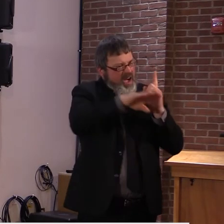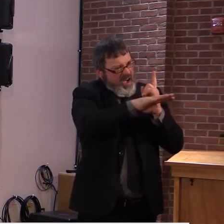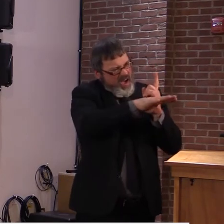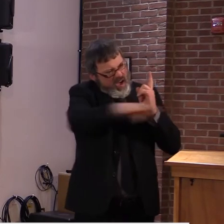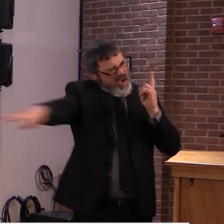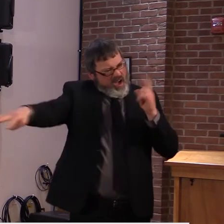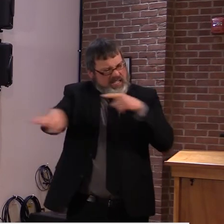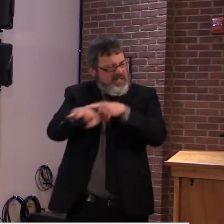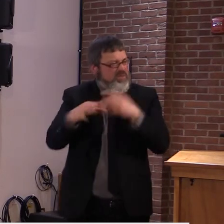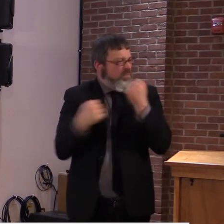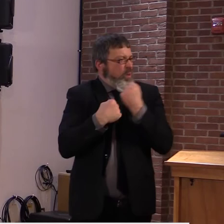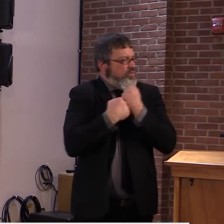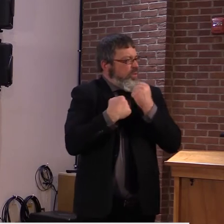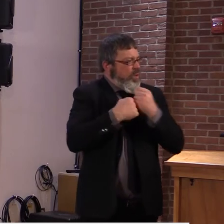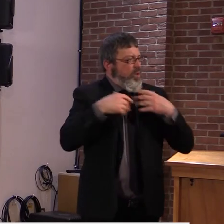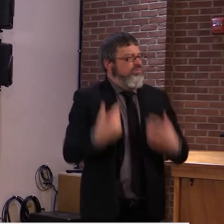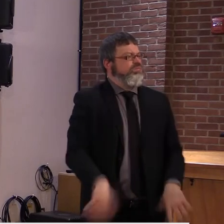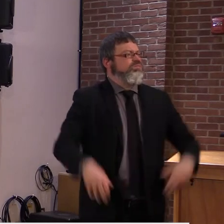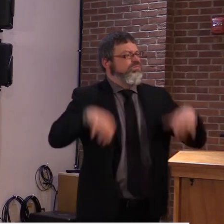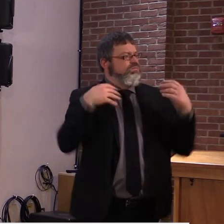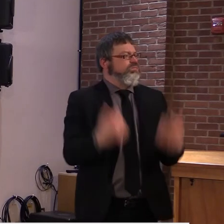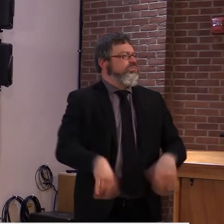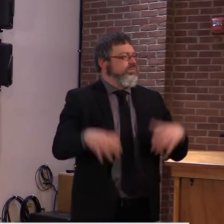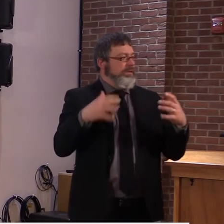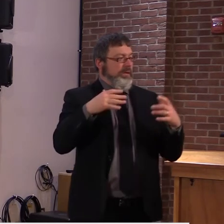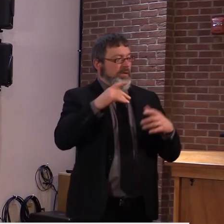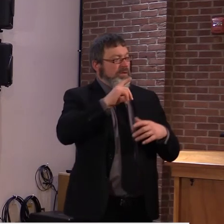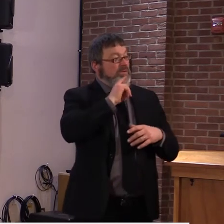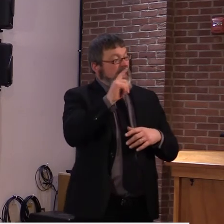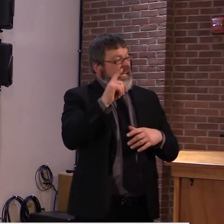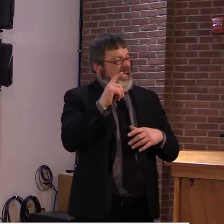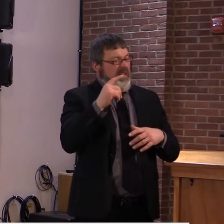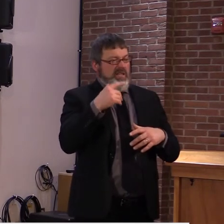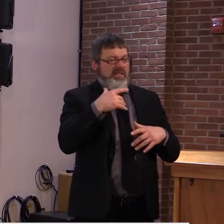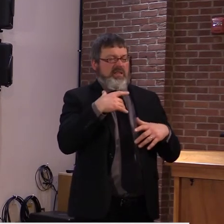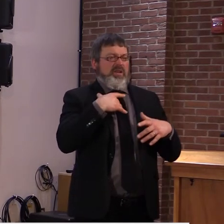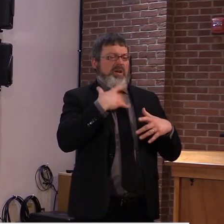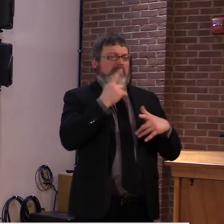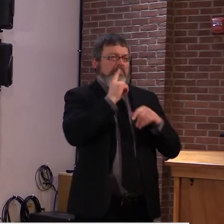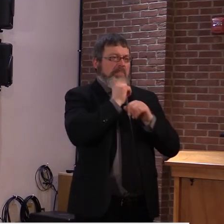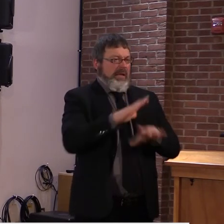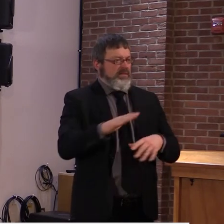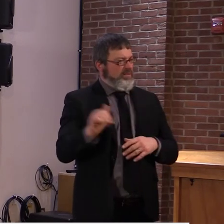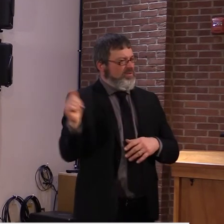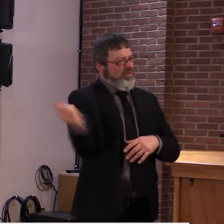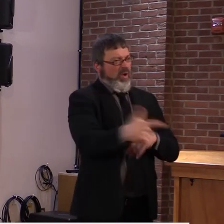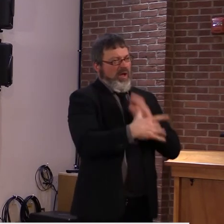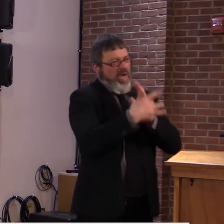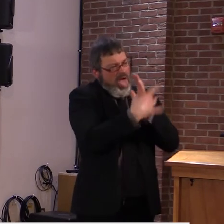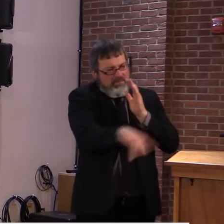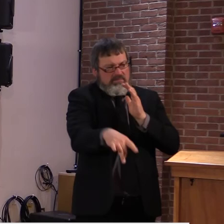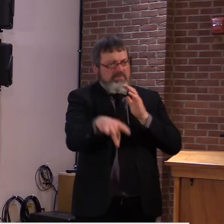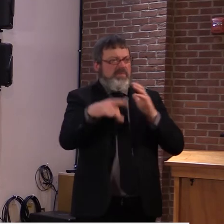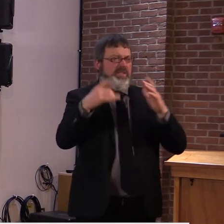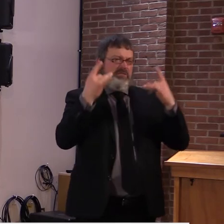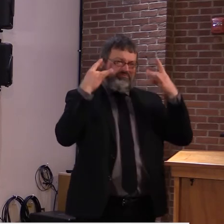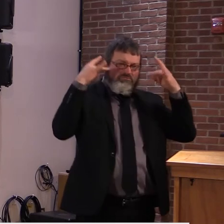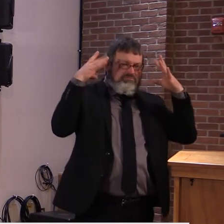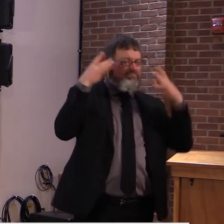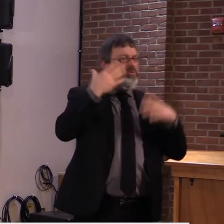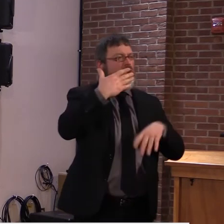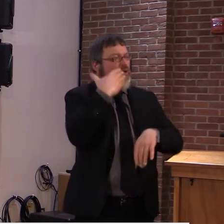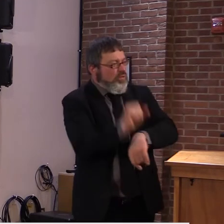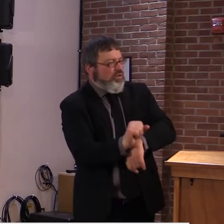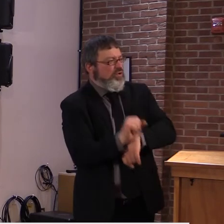by really, really talented people and talented Vermonters as well, willing to do whatever is necessary to help